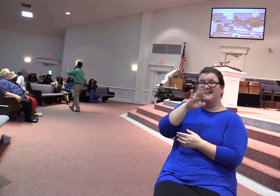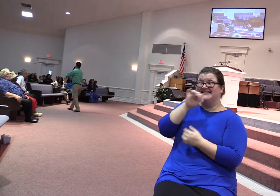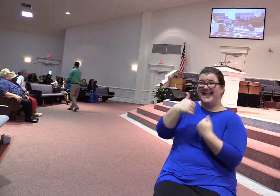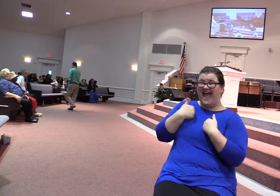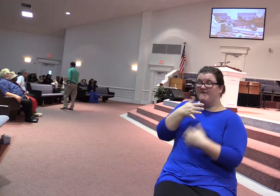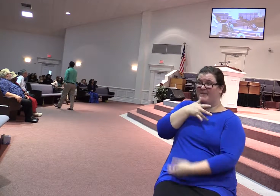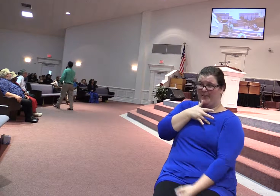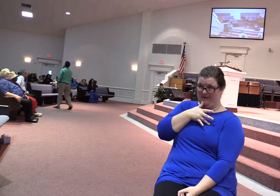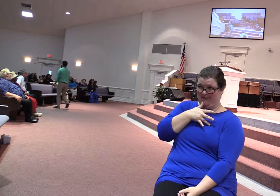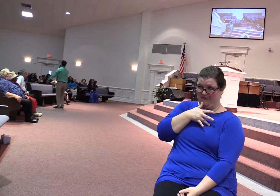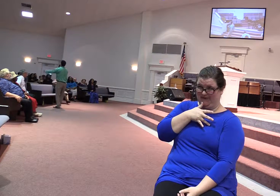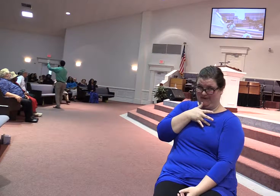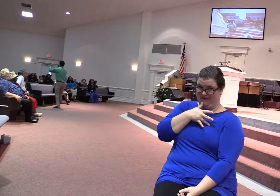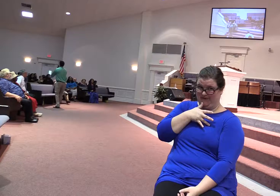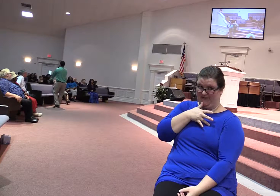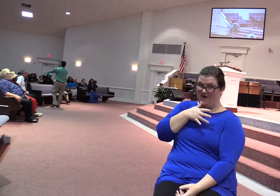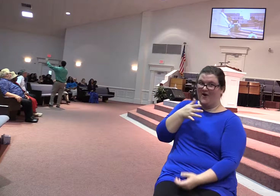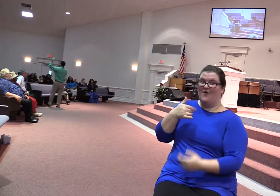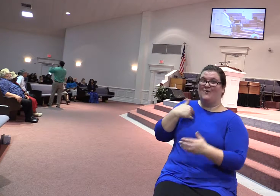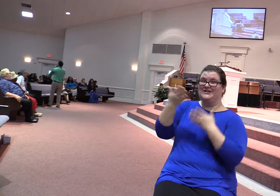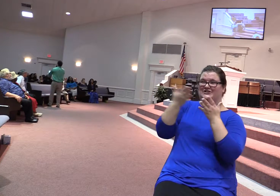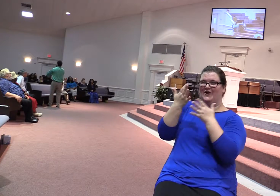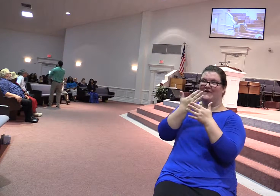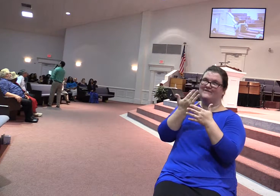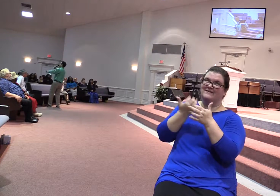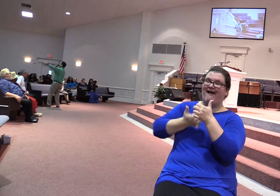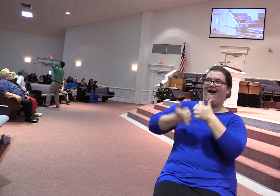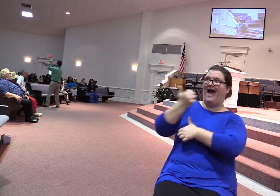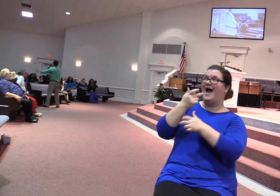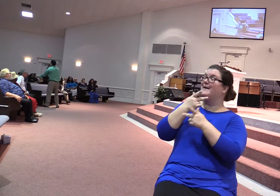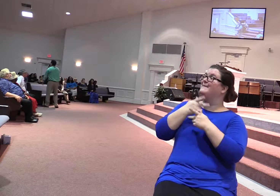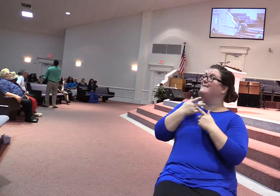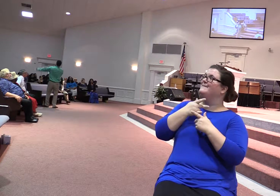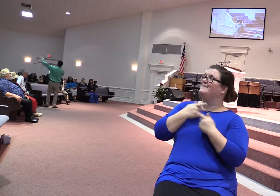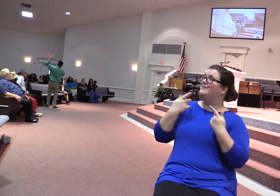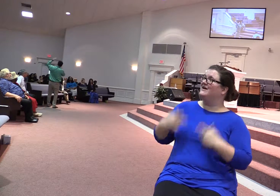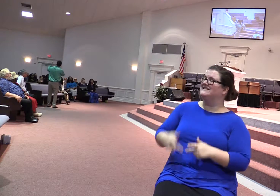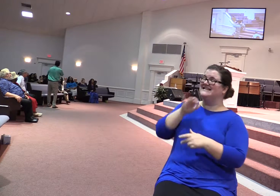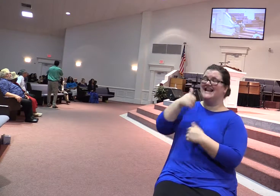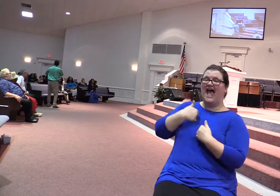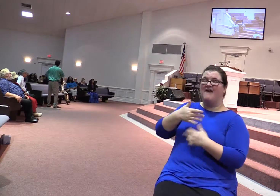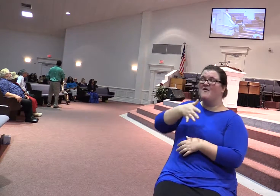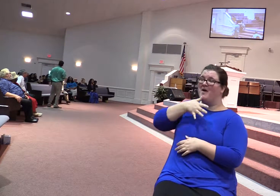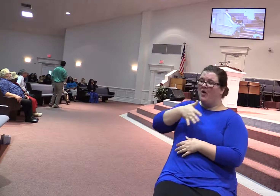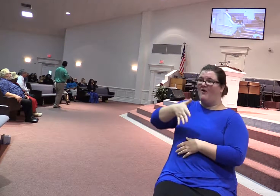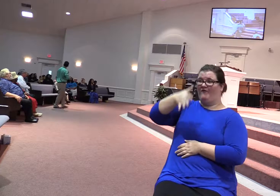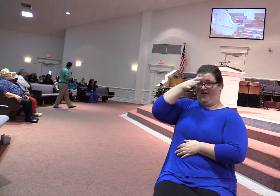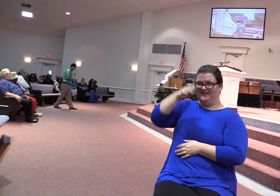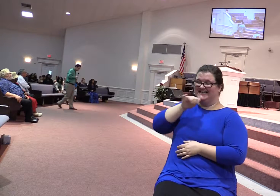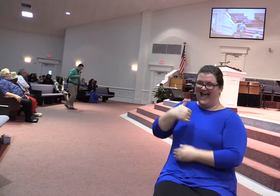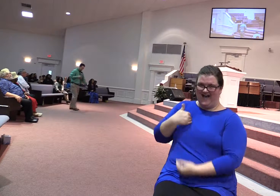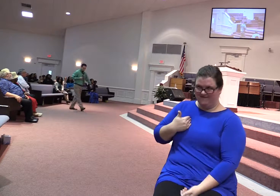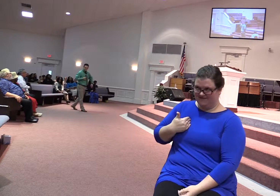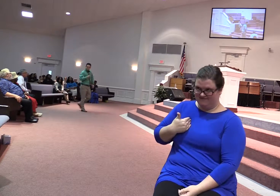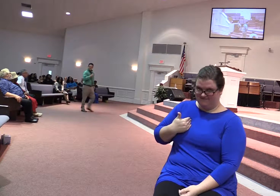serve a high priest after the order of Melchizedek. He didn't have a father. He didn't have a mother.